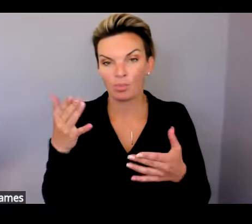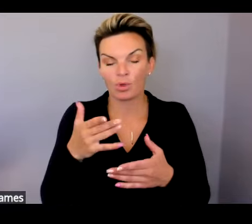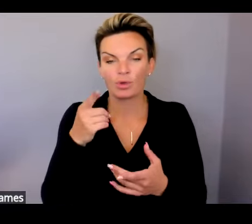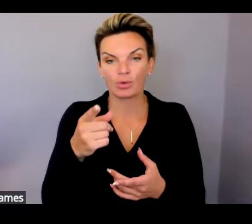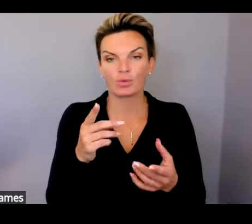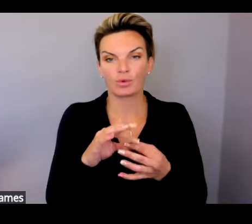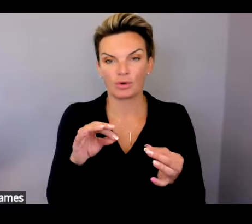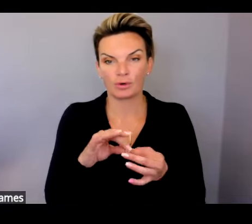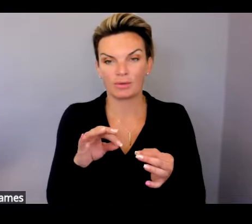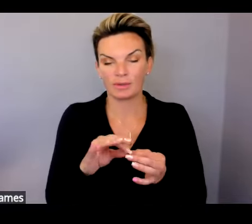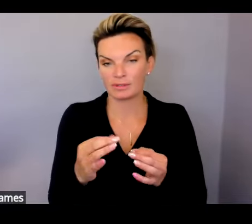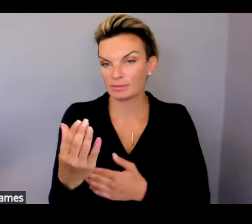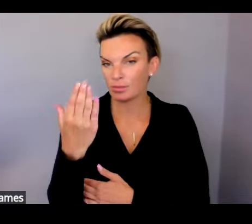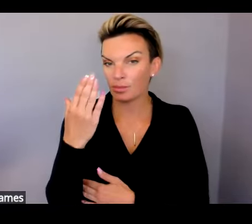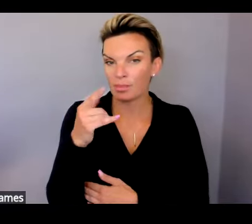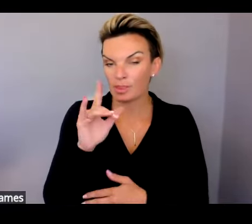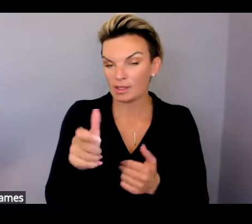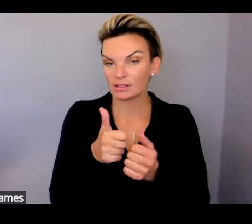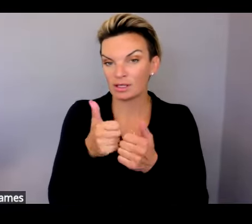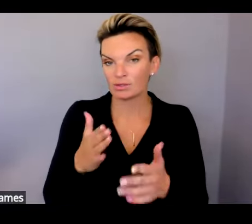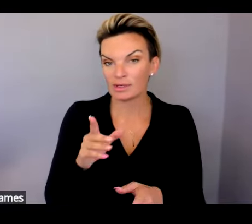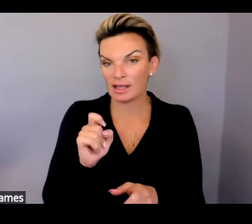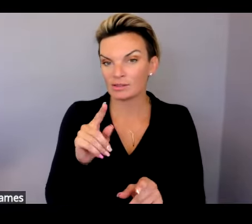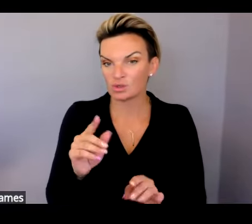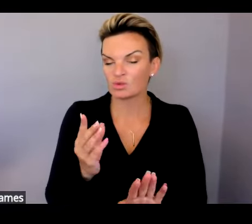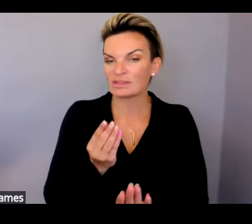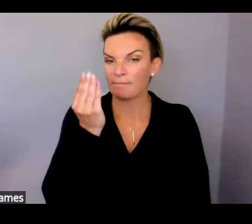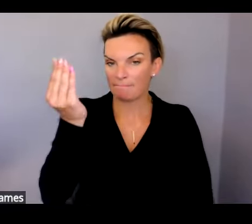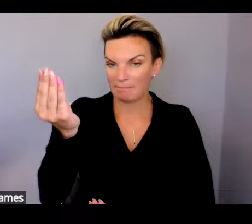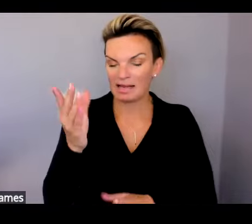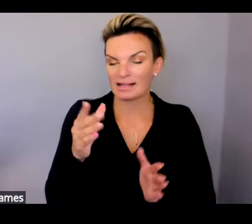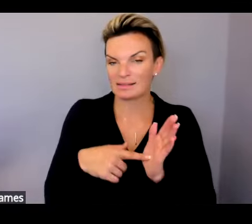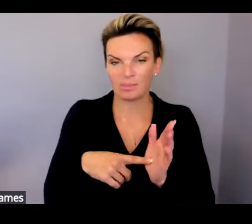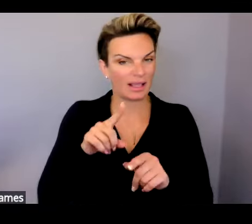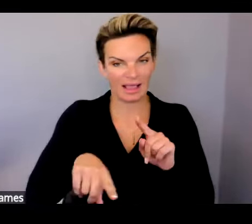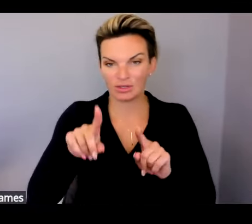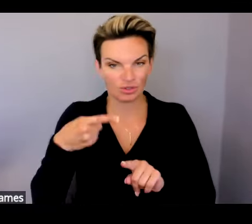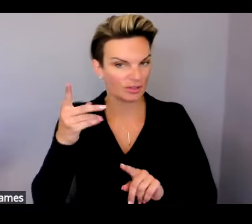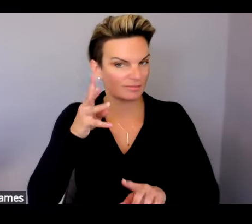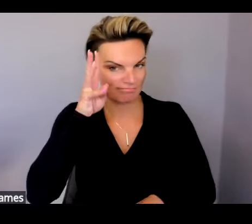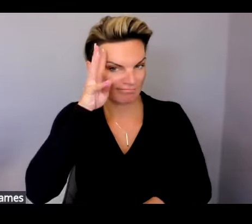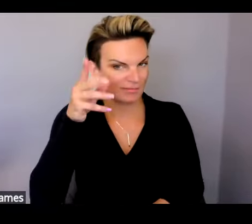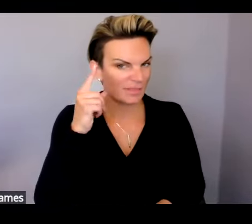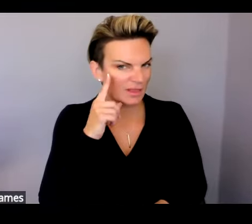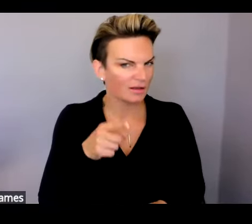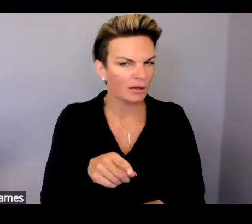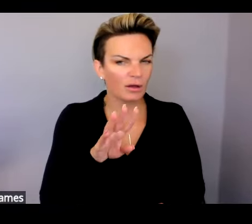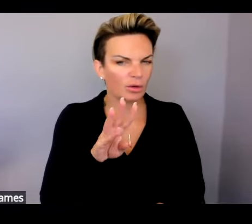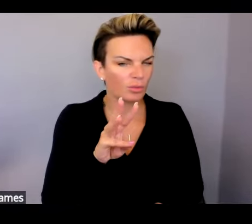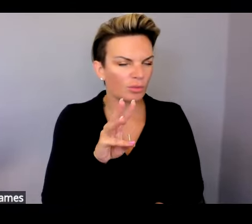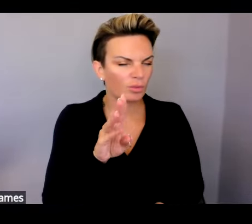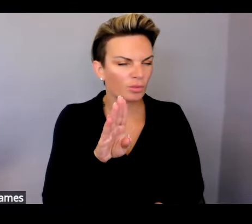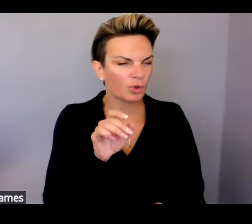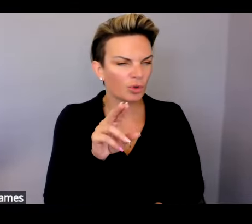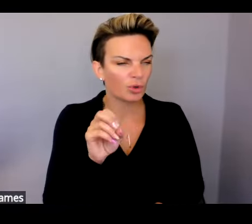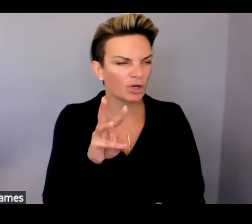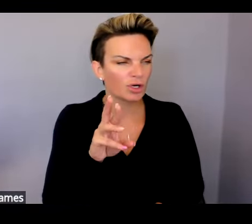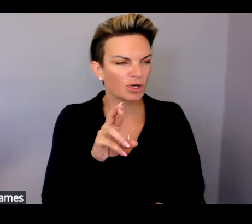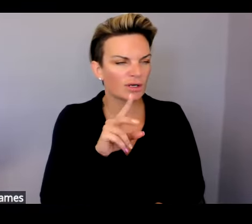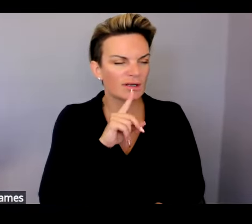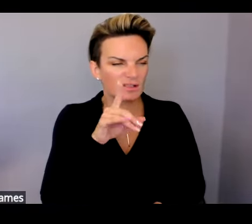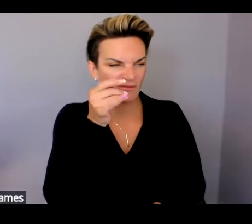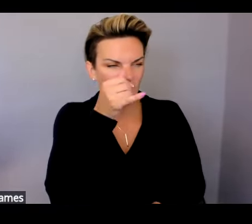morning. The challenger has to submit examples. You just can't come in and say, we think Brewer's signature is forged. You have to give examples of